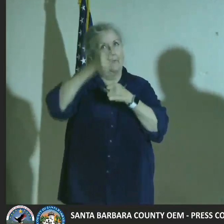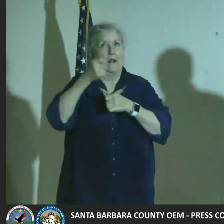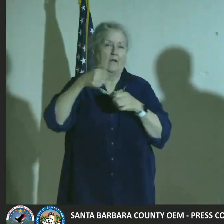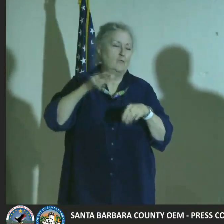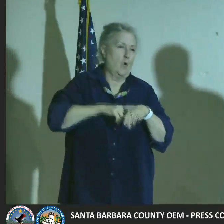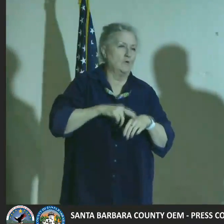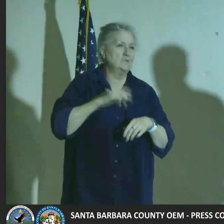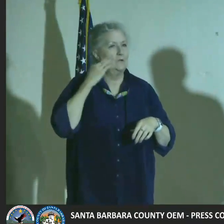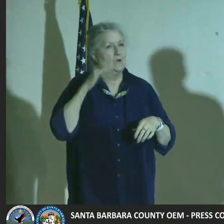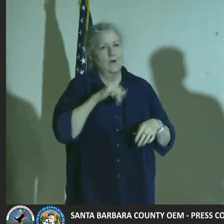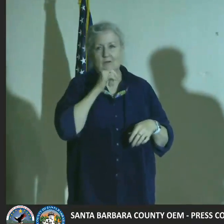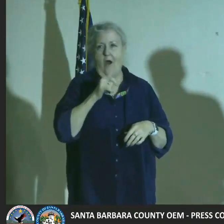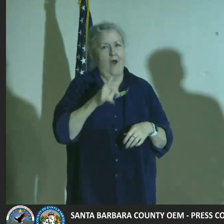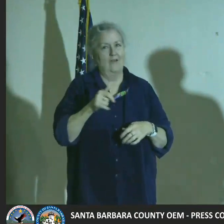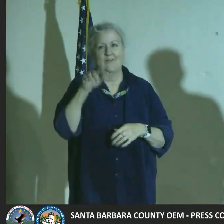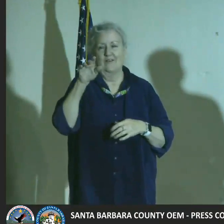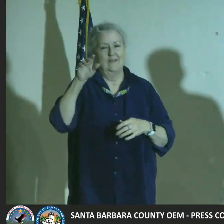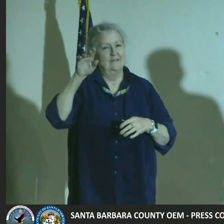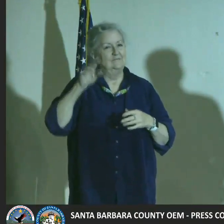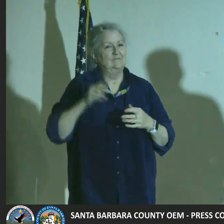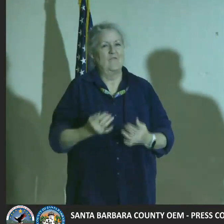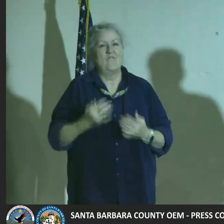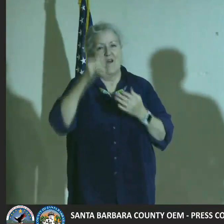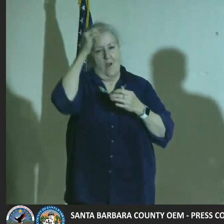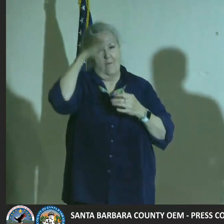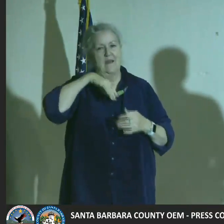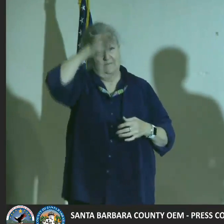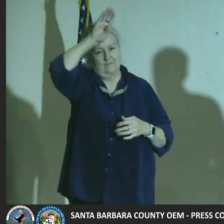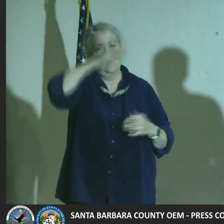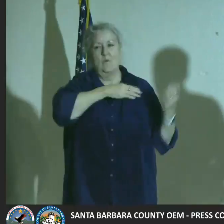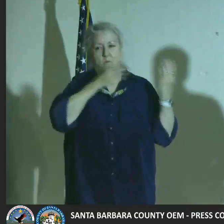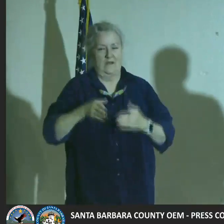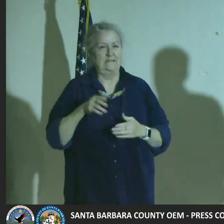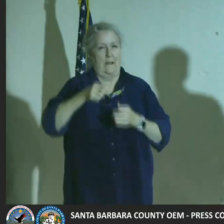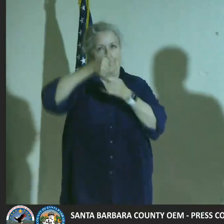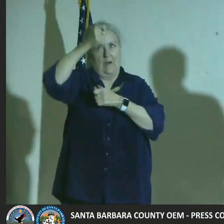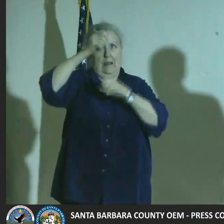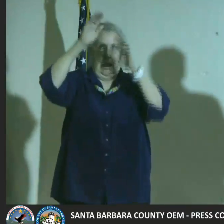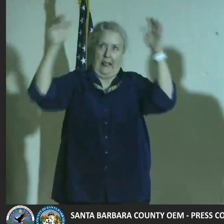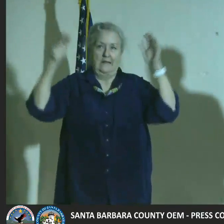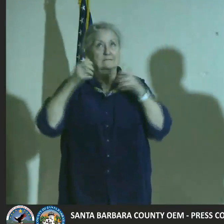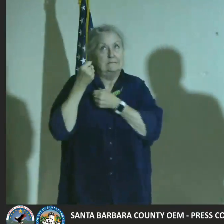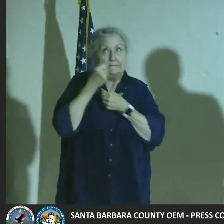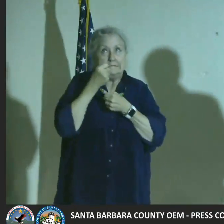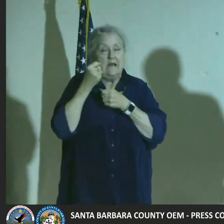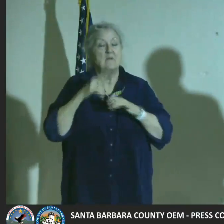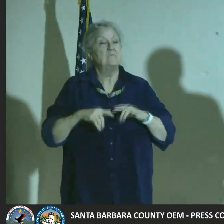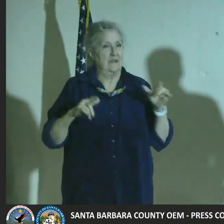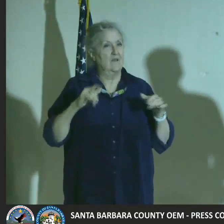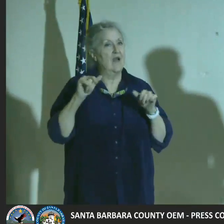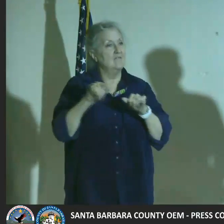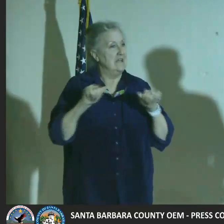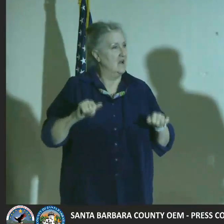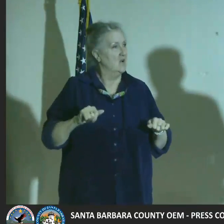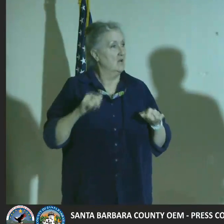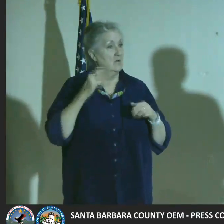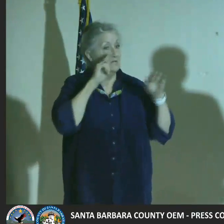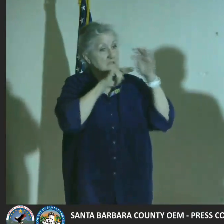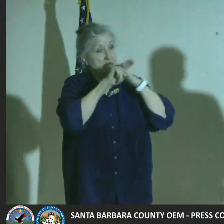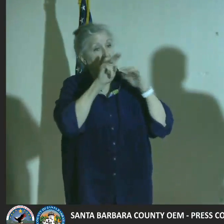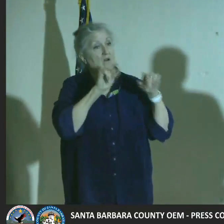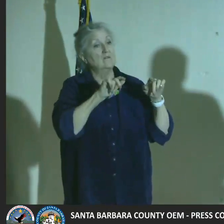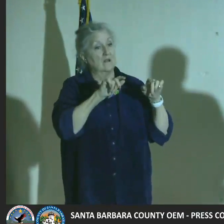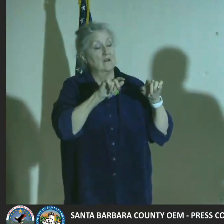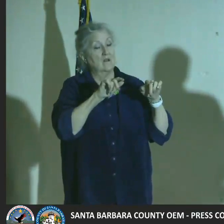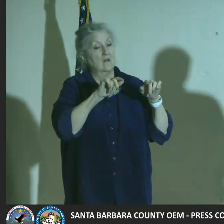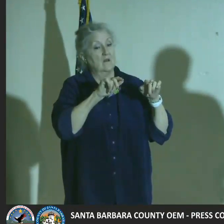You can tell the non-fireman who brings the umbrella. And we have an area, as we're seeing right now on radar,